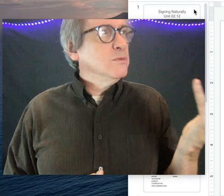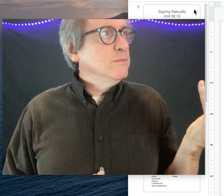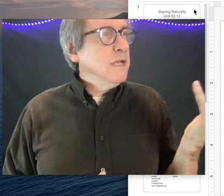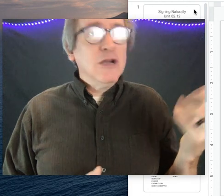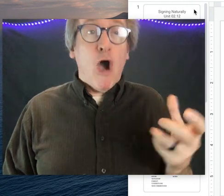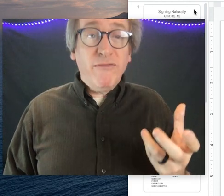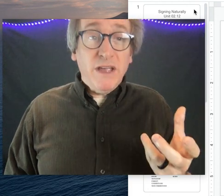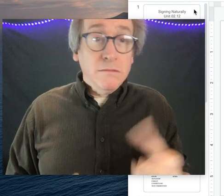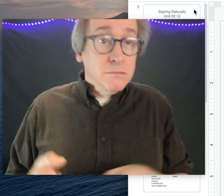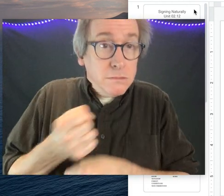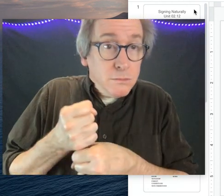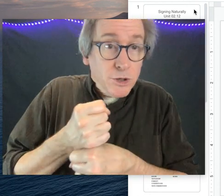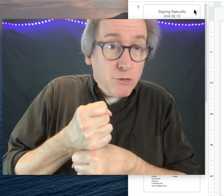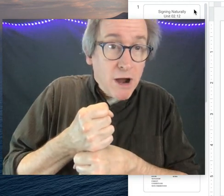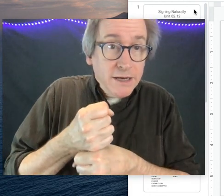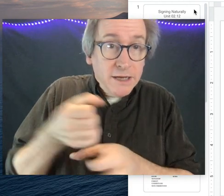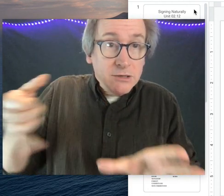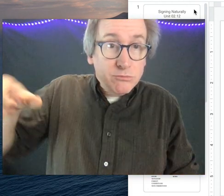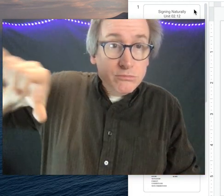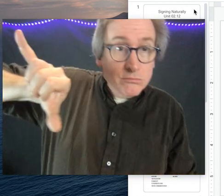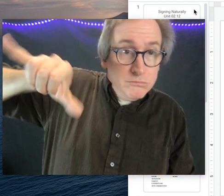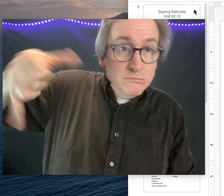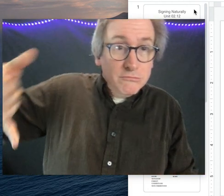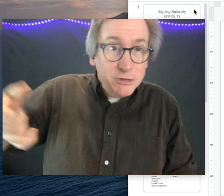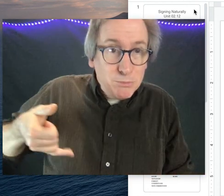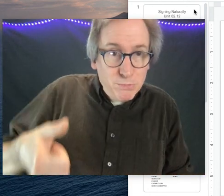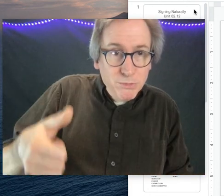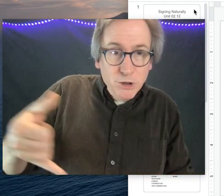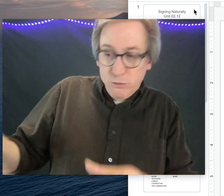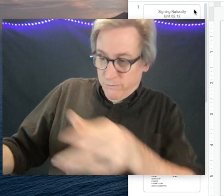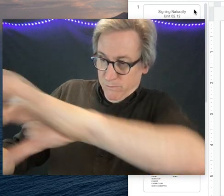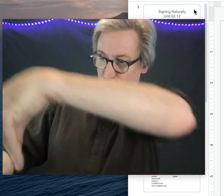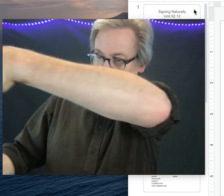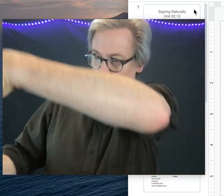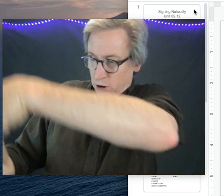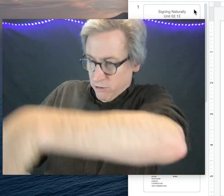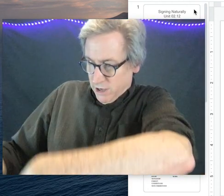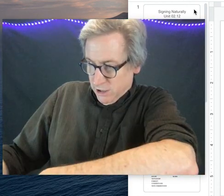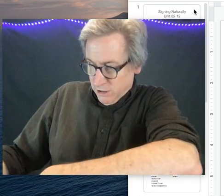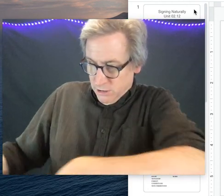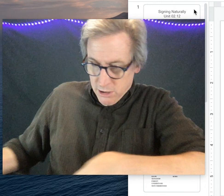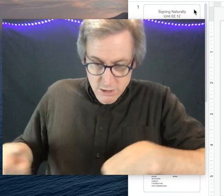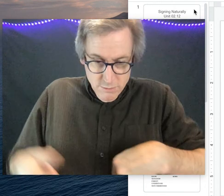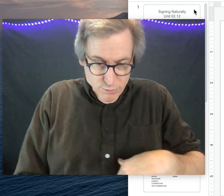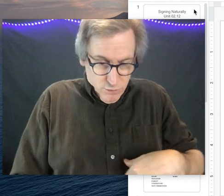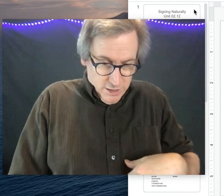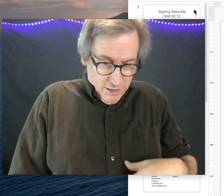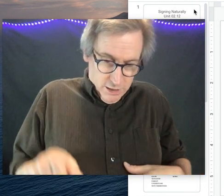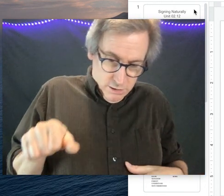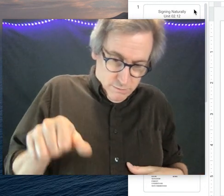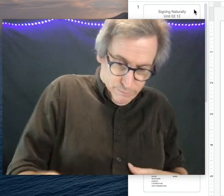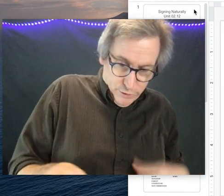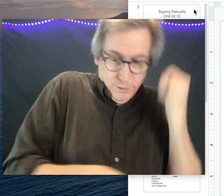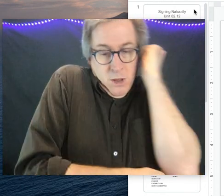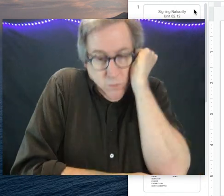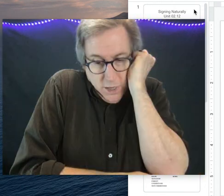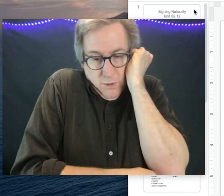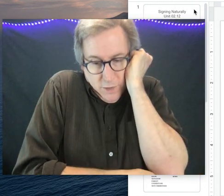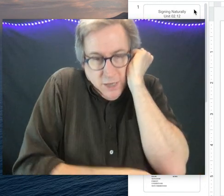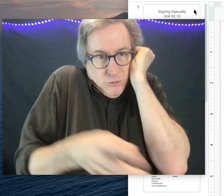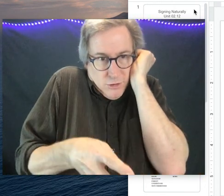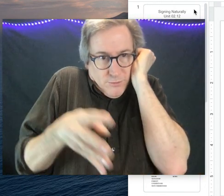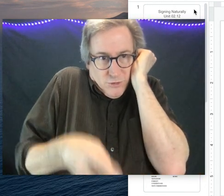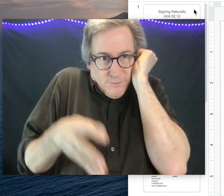I don't know. Coffee, where you grind it, you put the water in, put it in, boom,